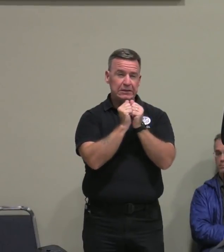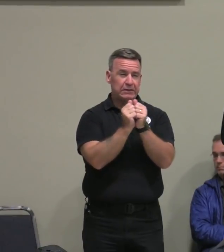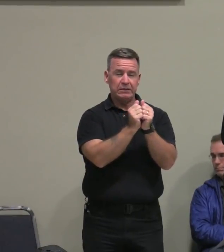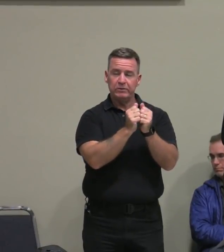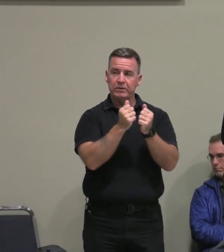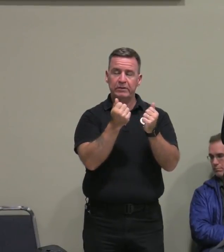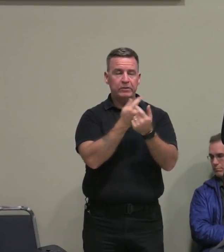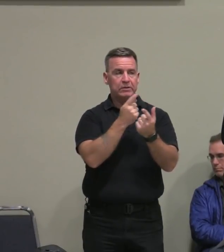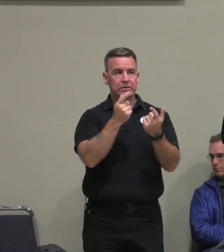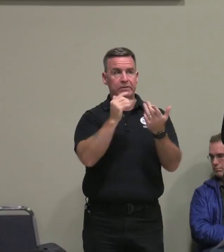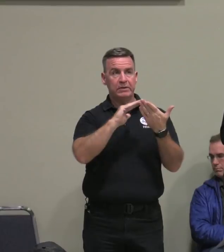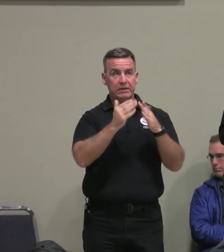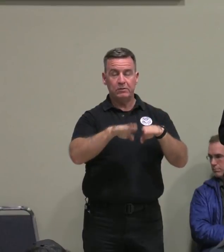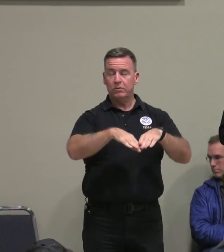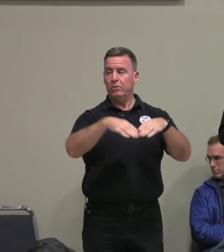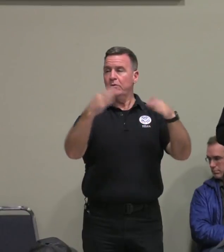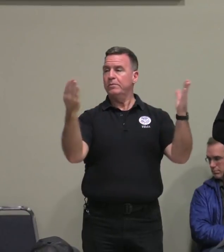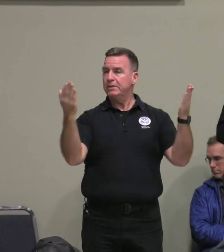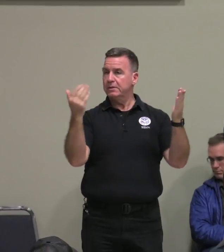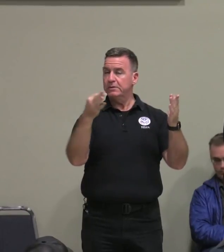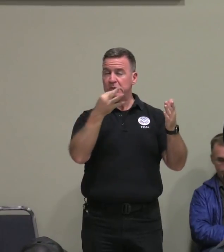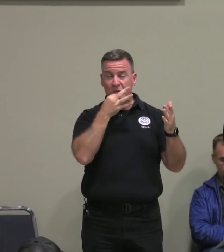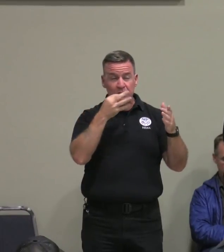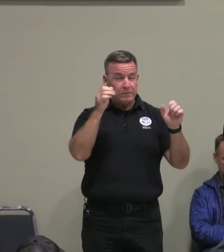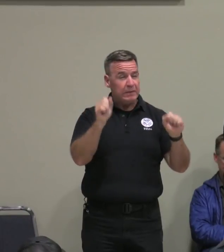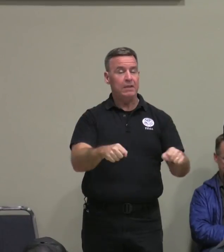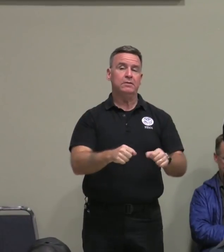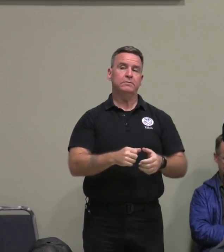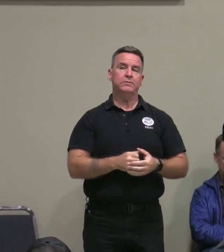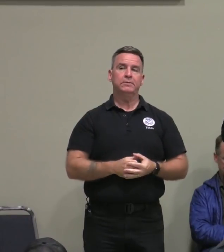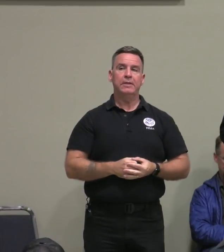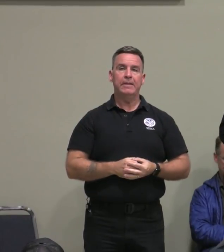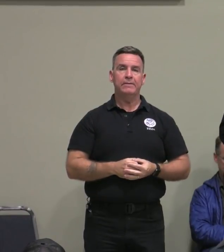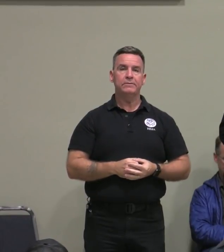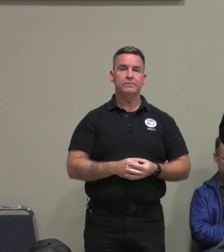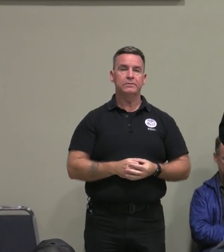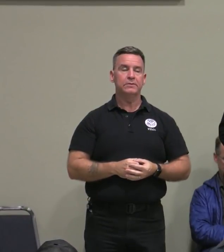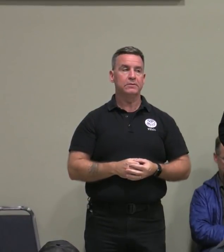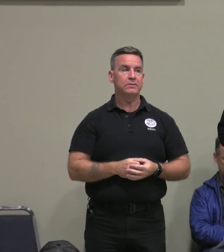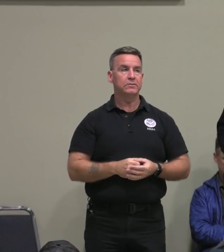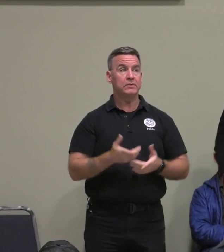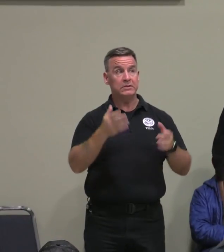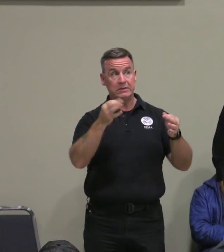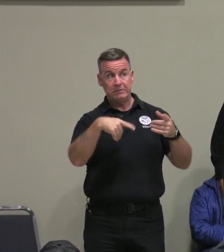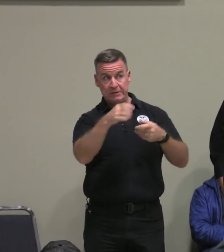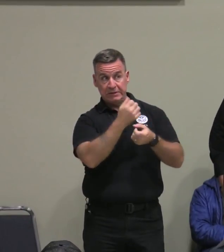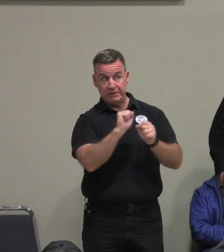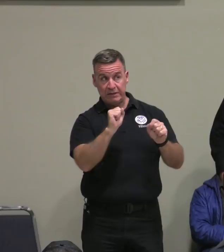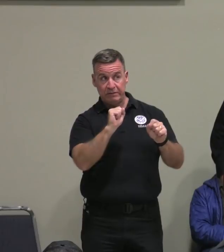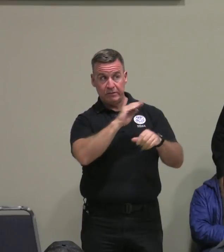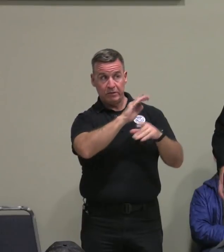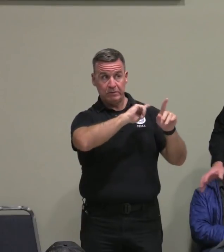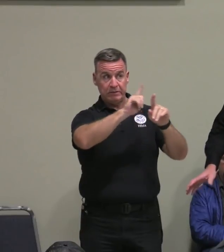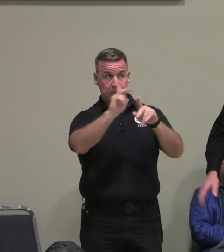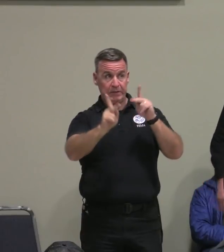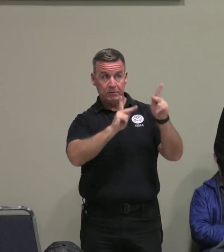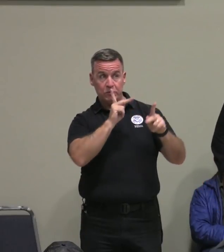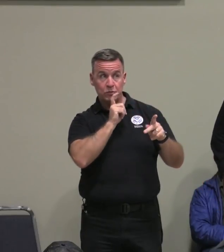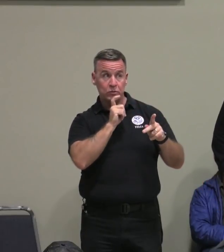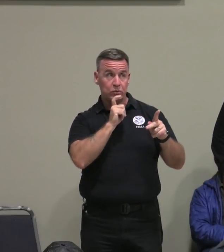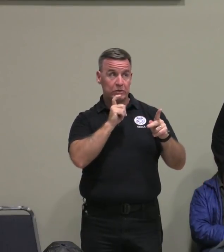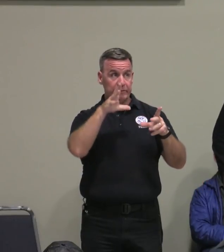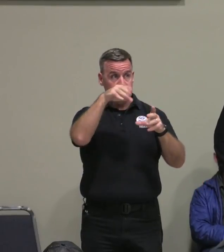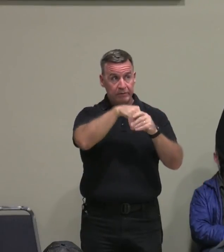open as soon as possible. As soon as it's determined to be safe by all of the people that have a